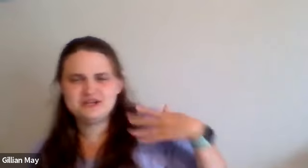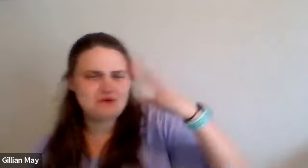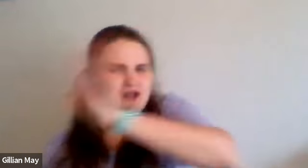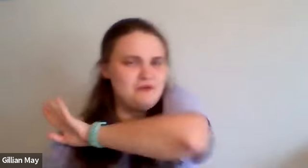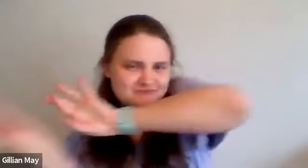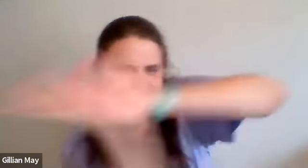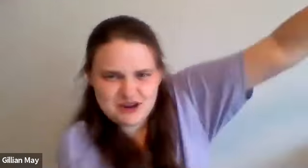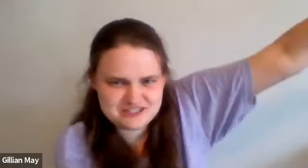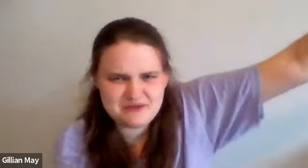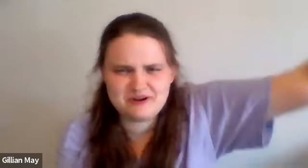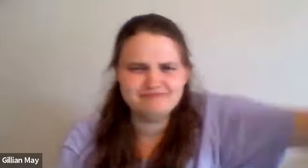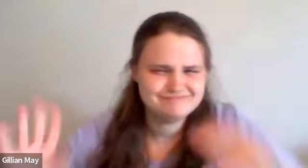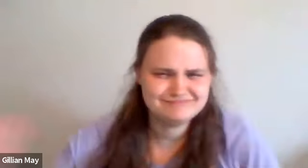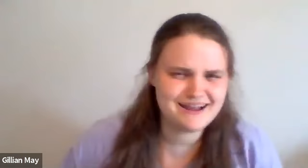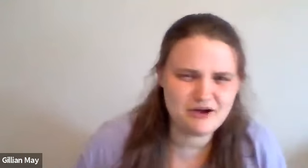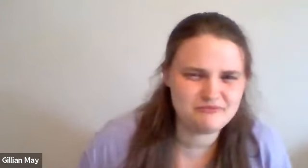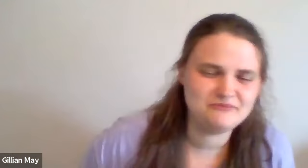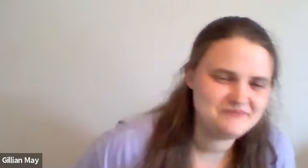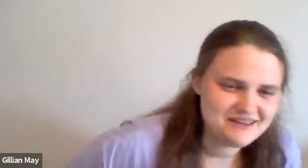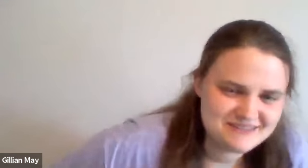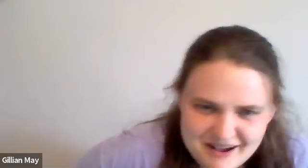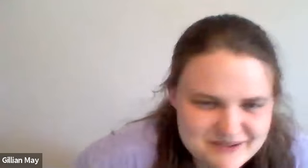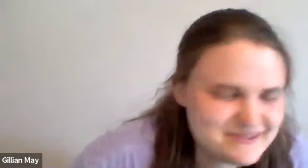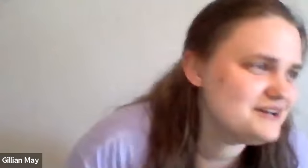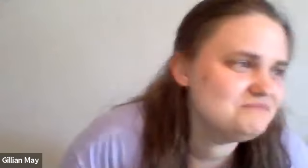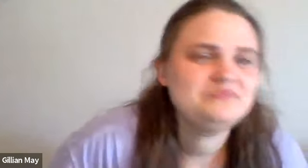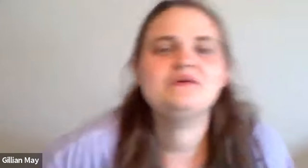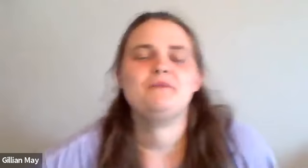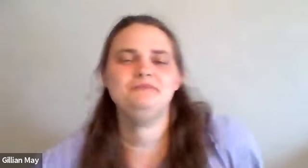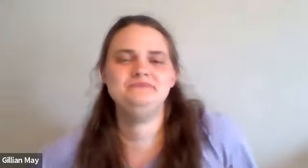You know what? No, scratch that one. Not helpful. Not gonna be good.